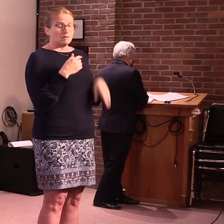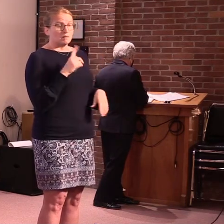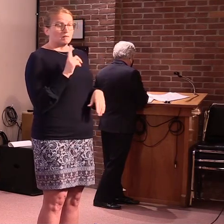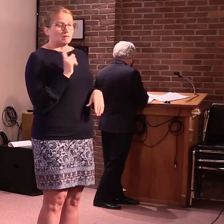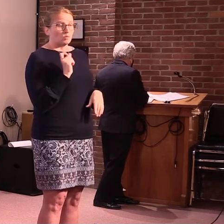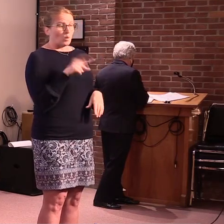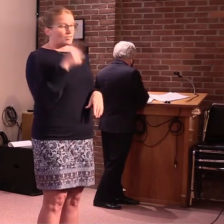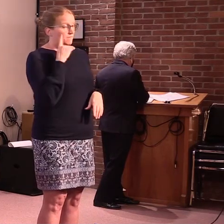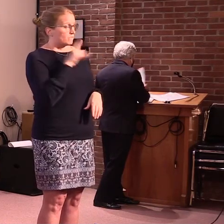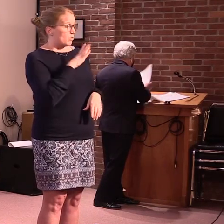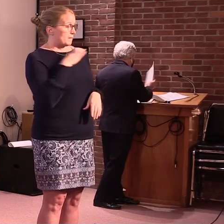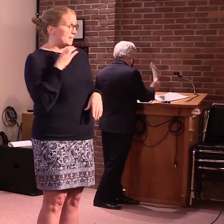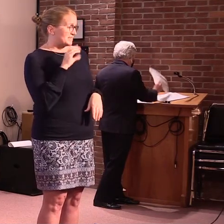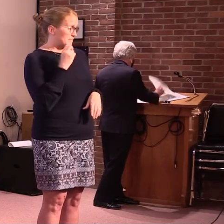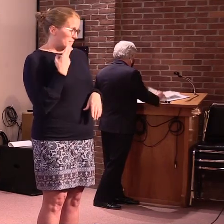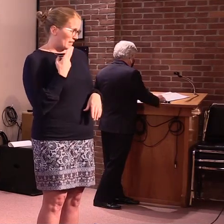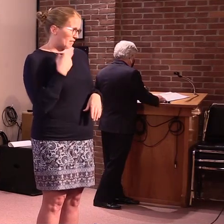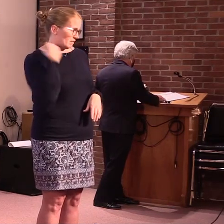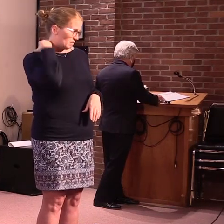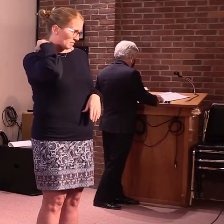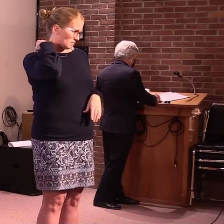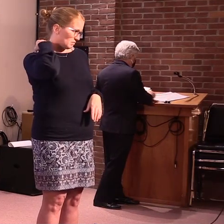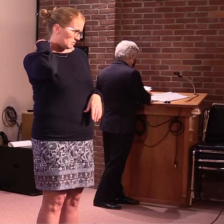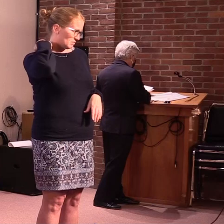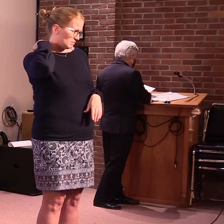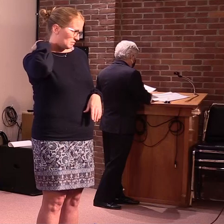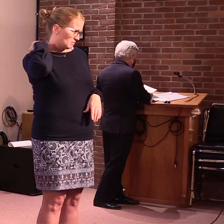There's been a lot of comment about the all-payer model.